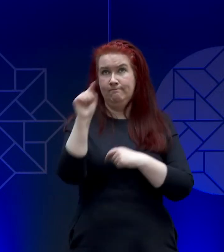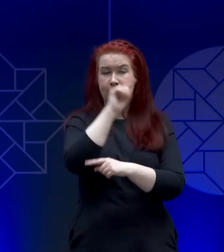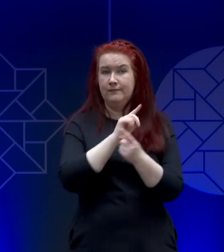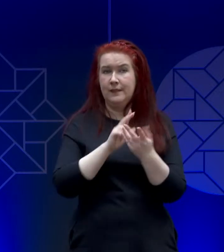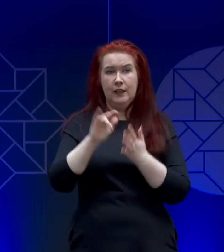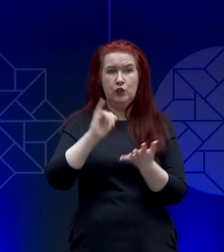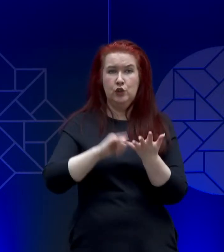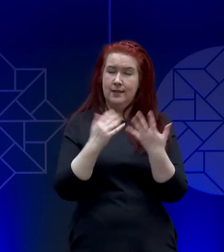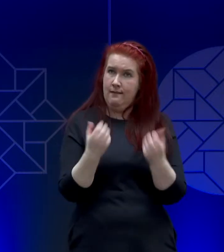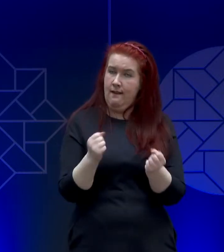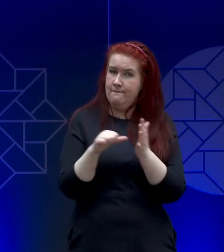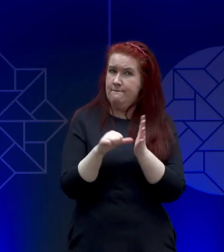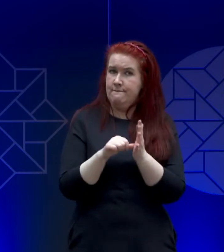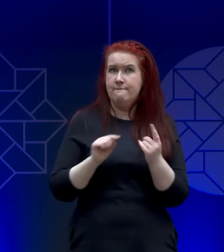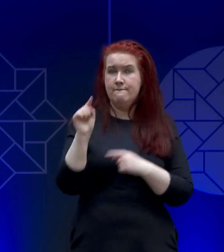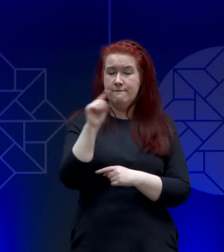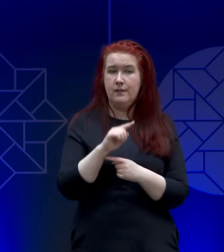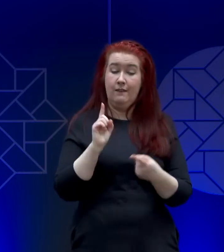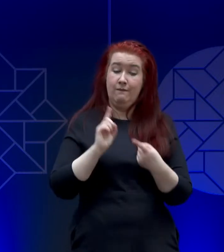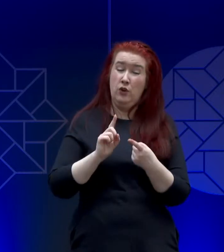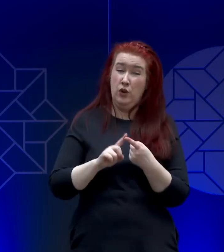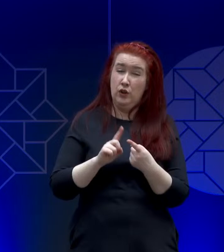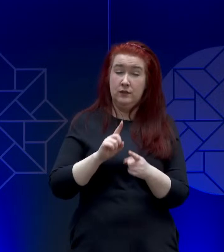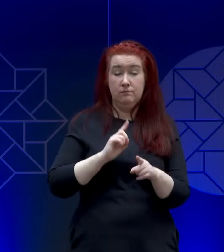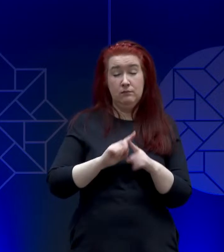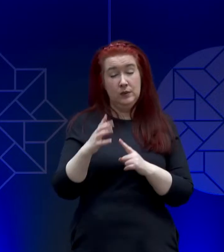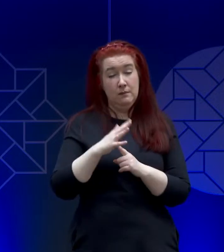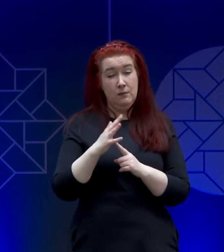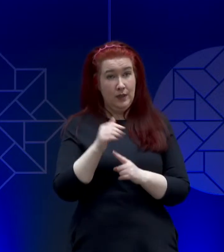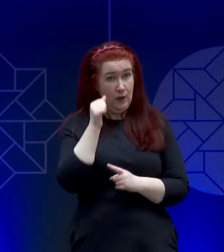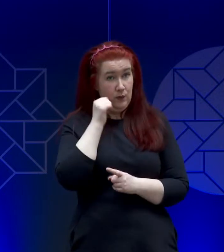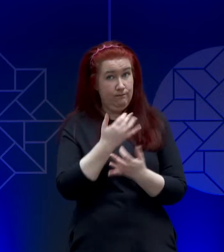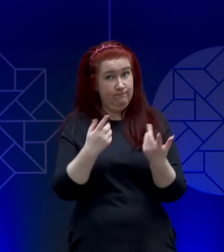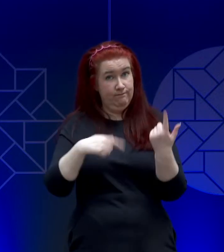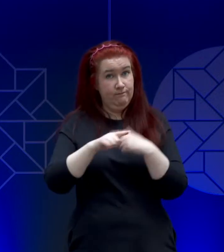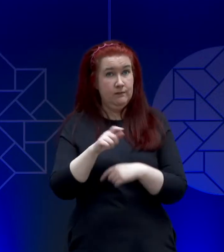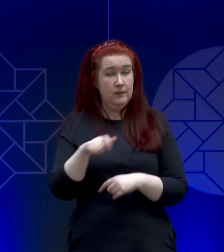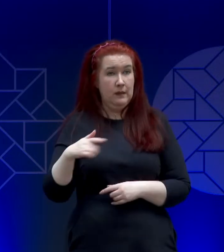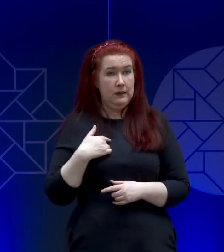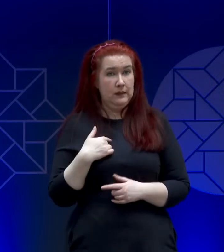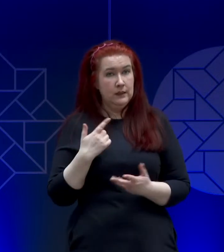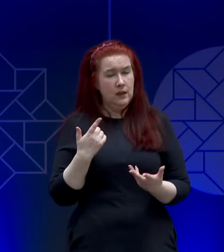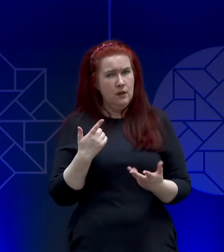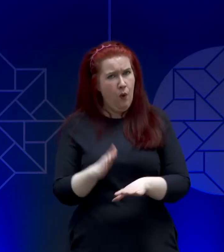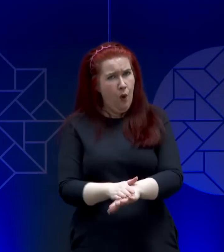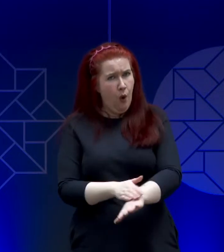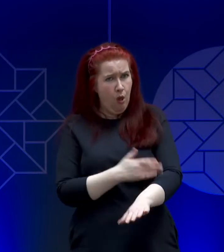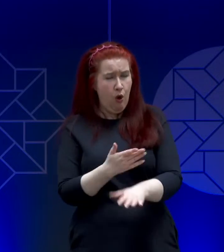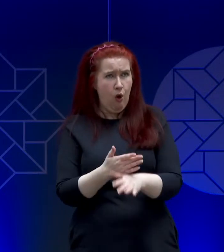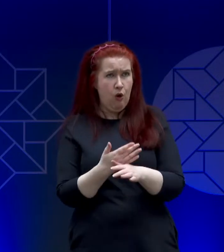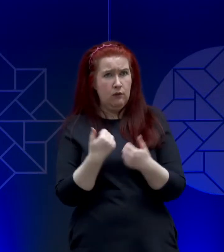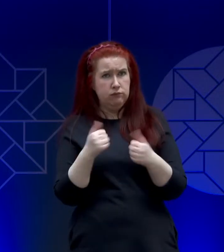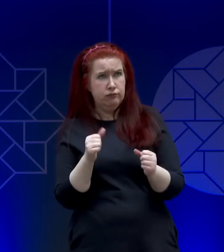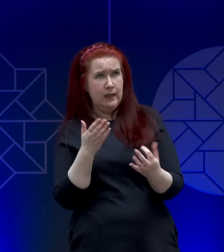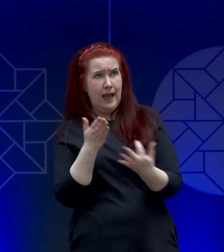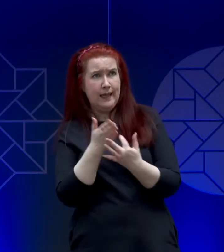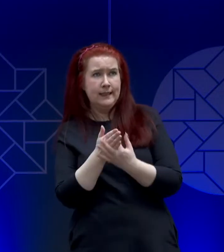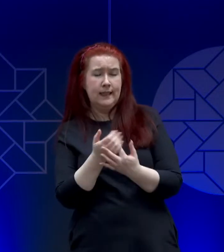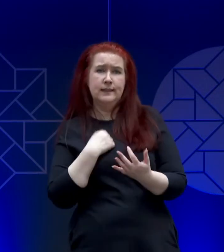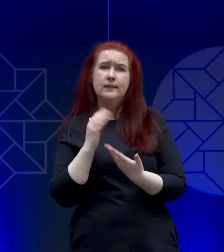Health Service. The first and most important thing on many people's minds is how long it can take to access